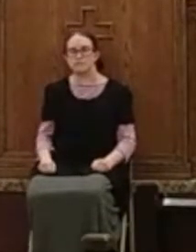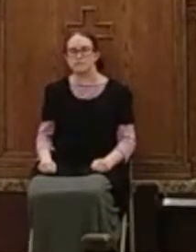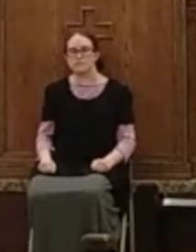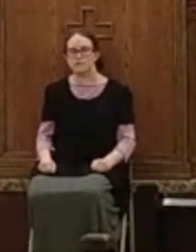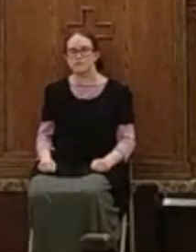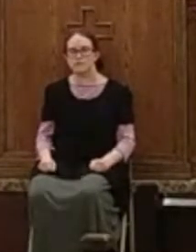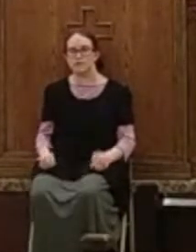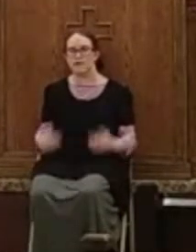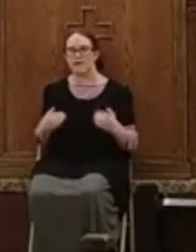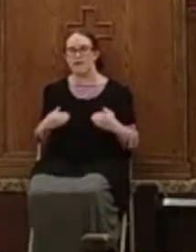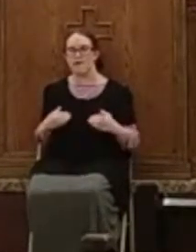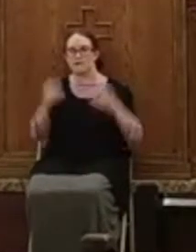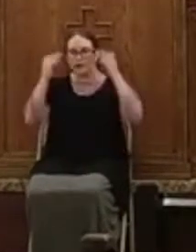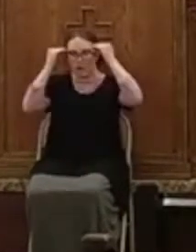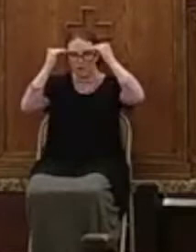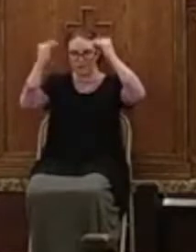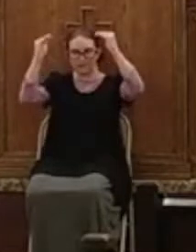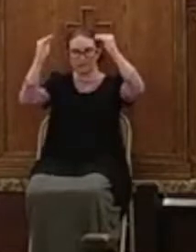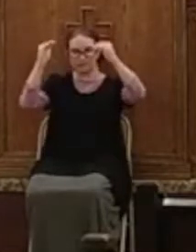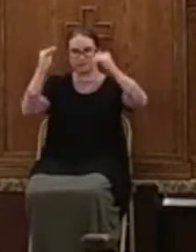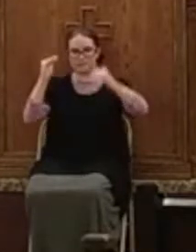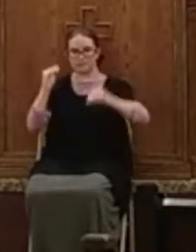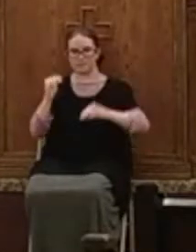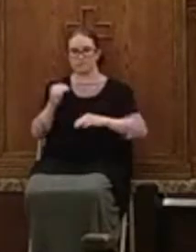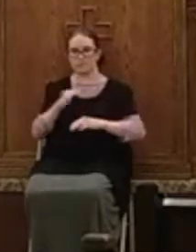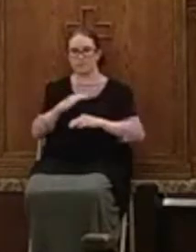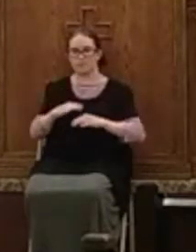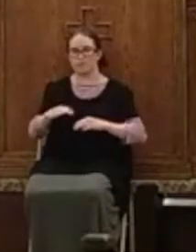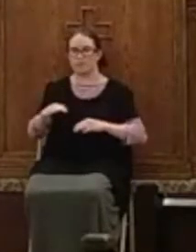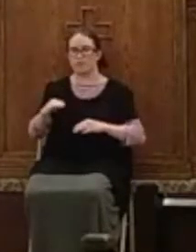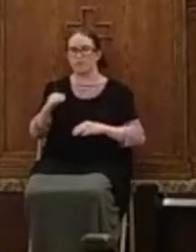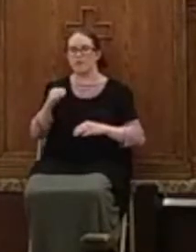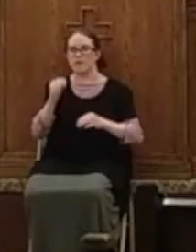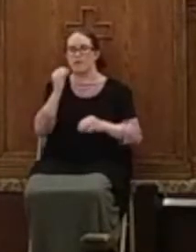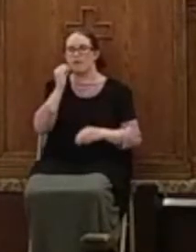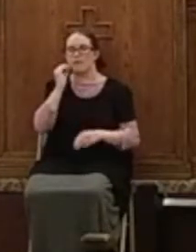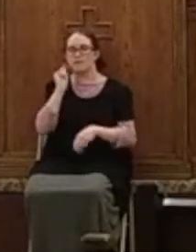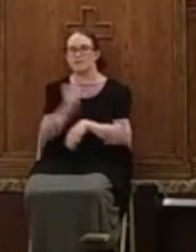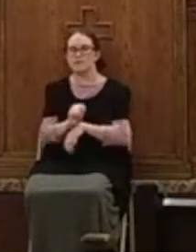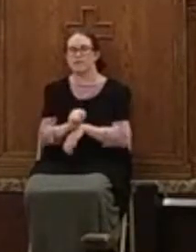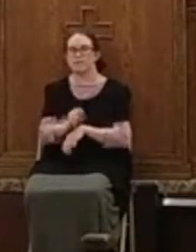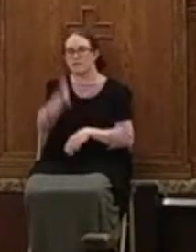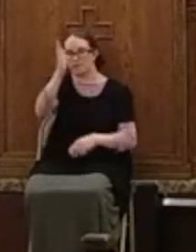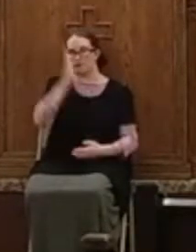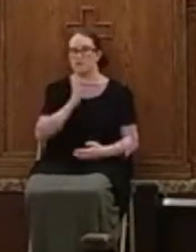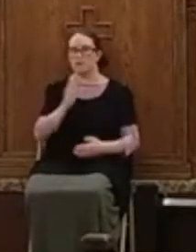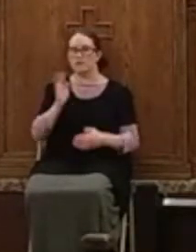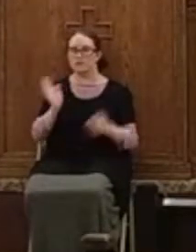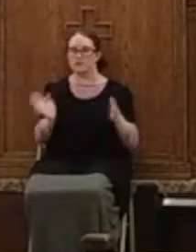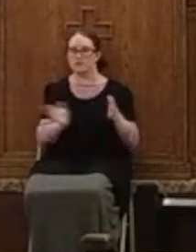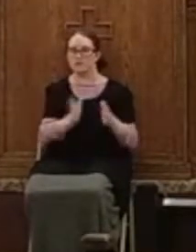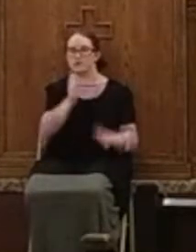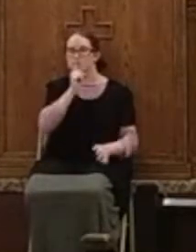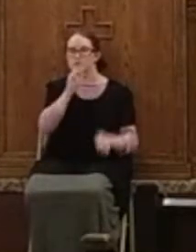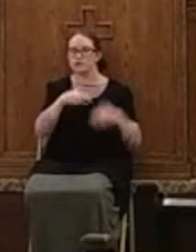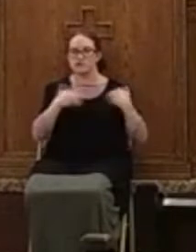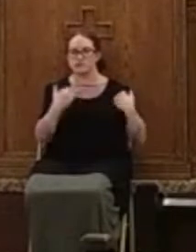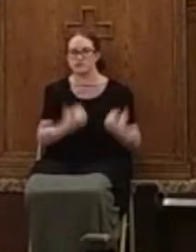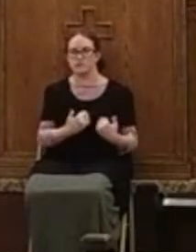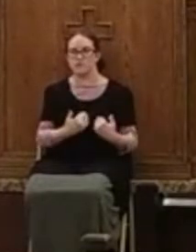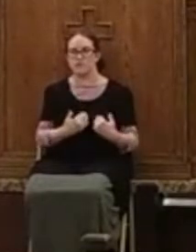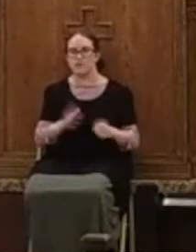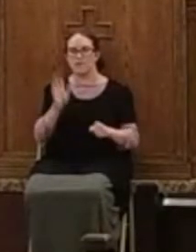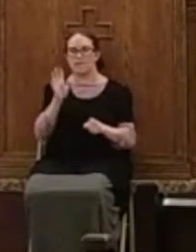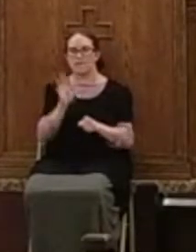And having an high priest over the house of God, let us draw near with a true heart in